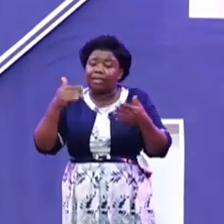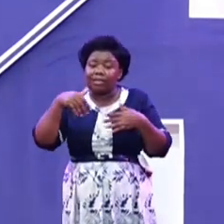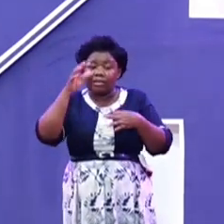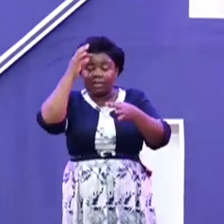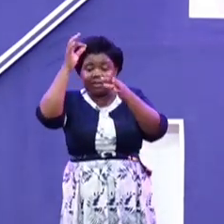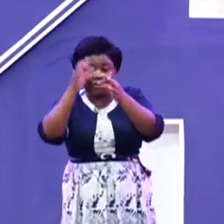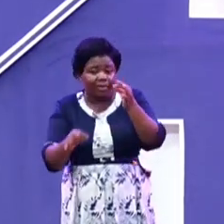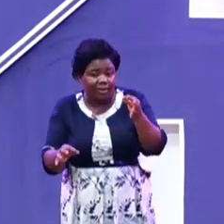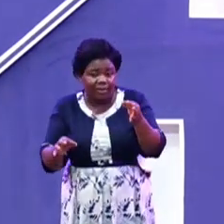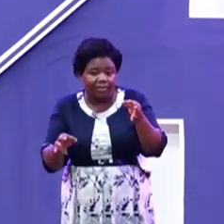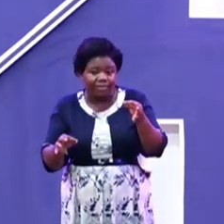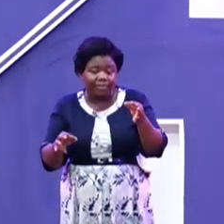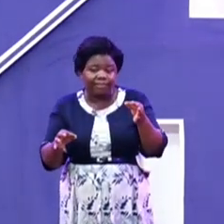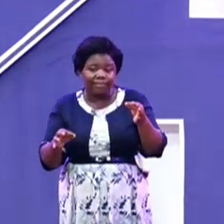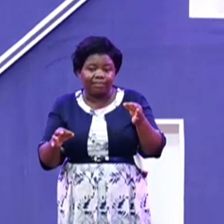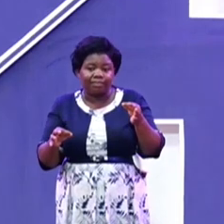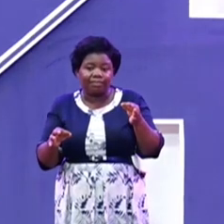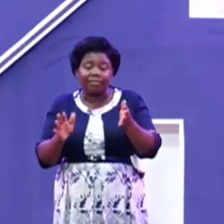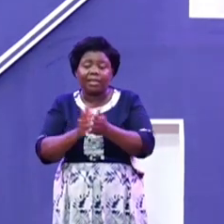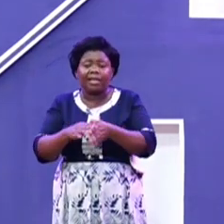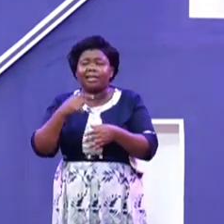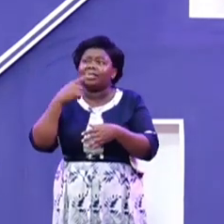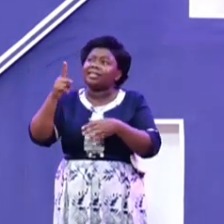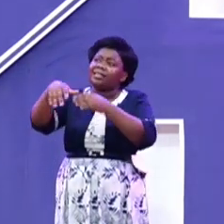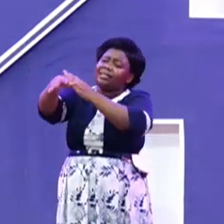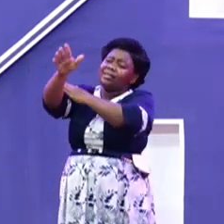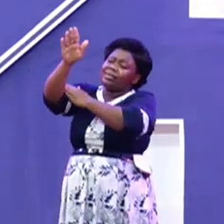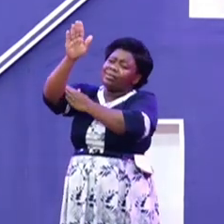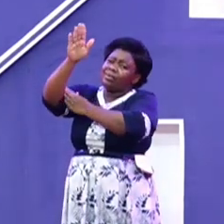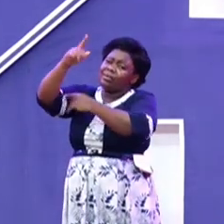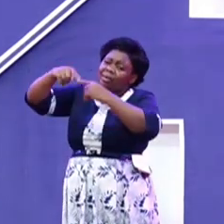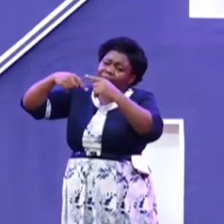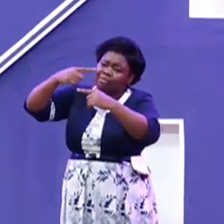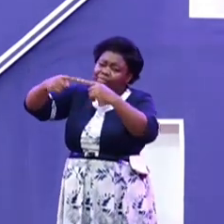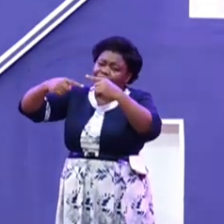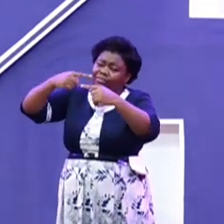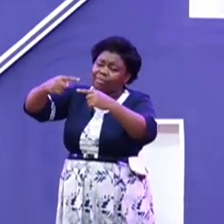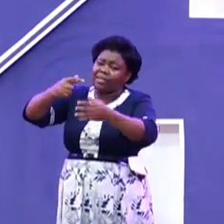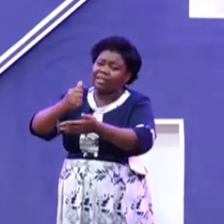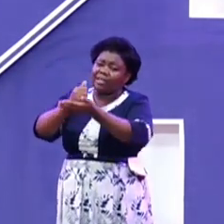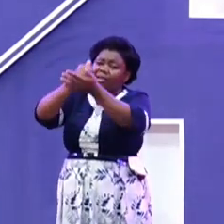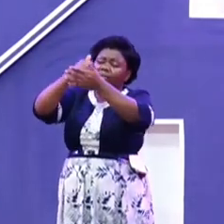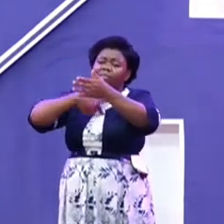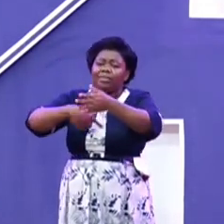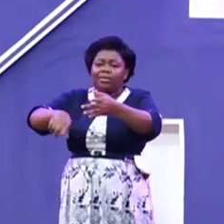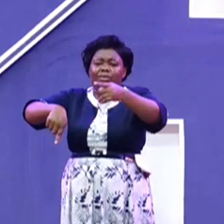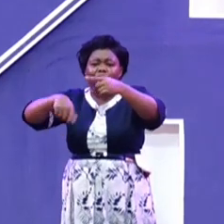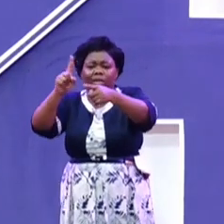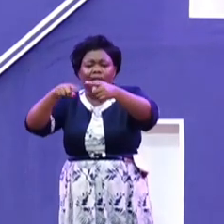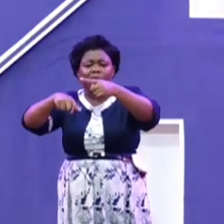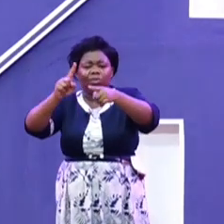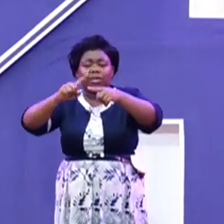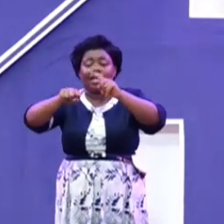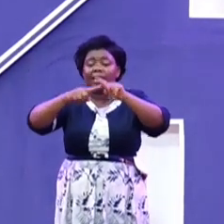this brought faith in him. N'agamba Katonda yajja mpanguzisa kabaka guni nempangula ne kabaka